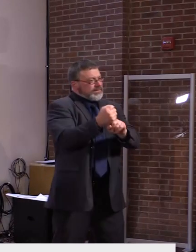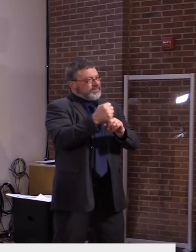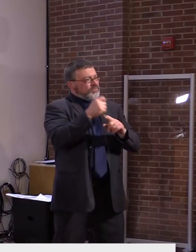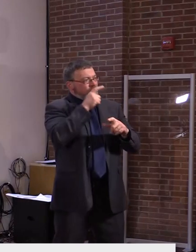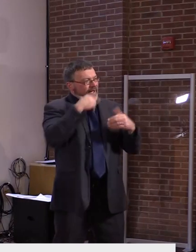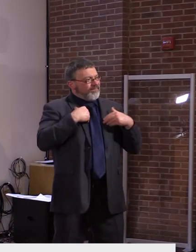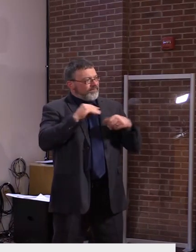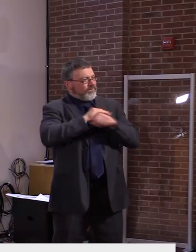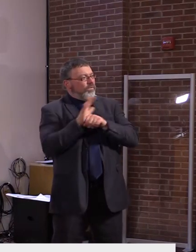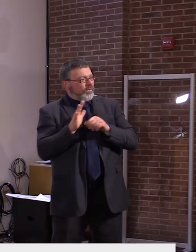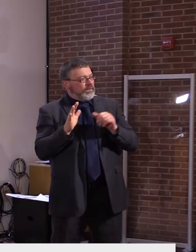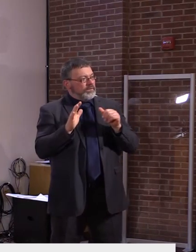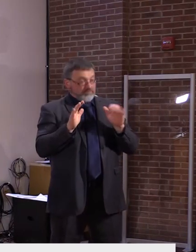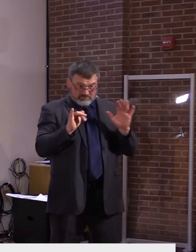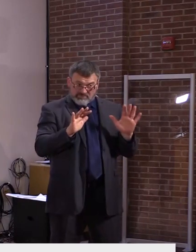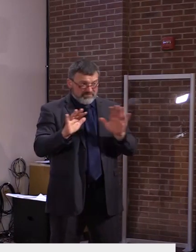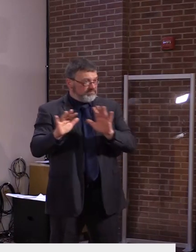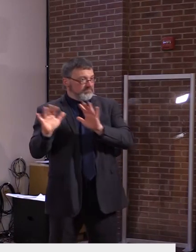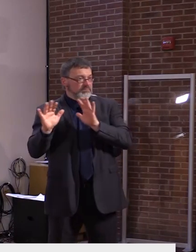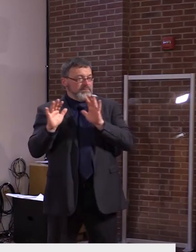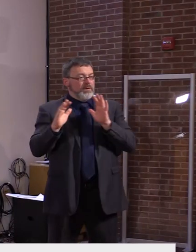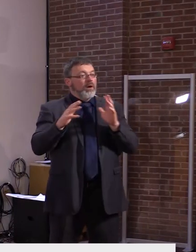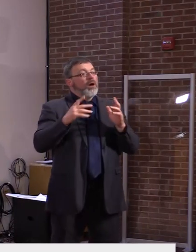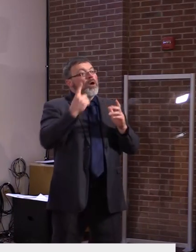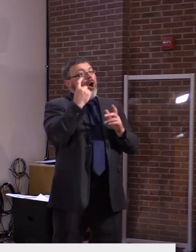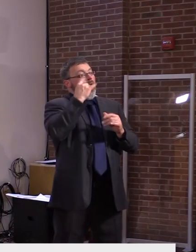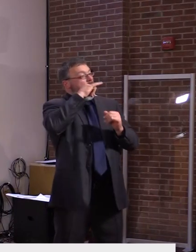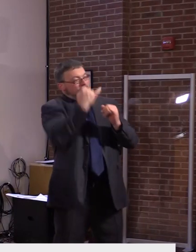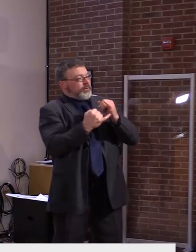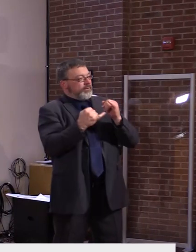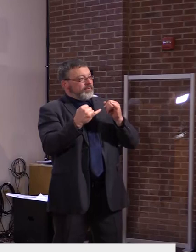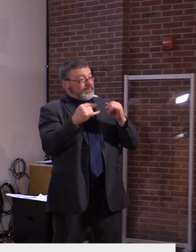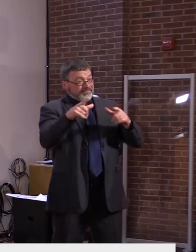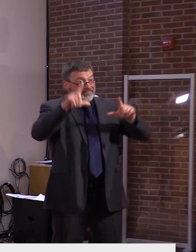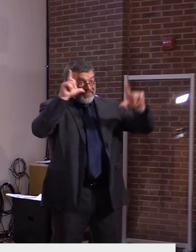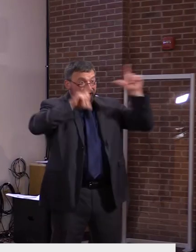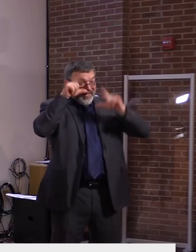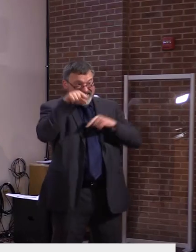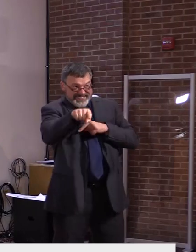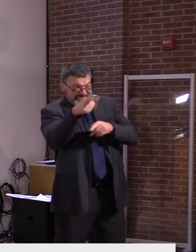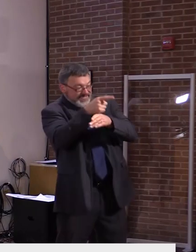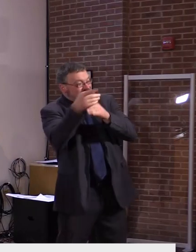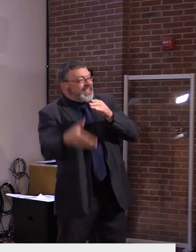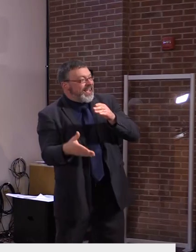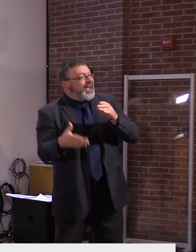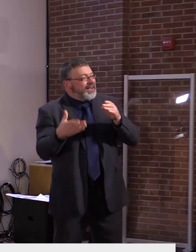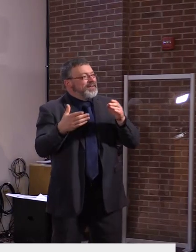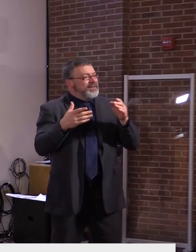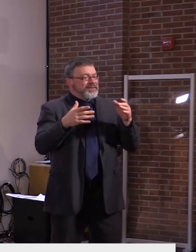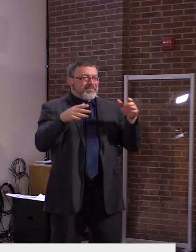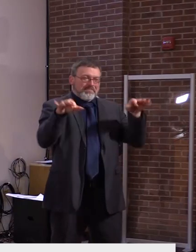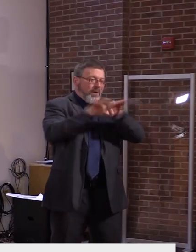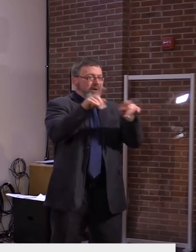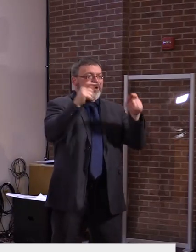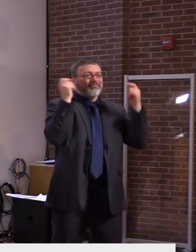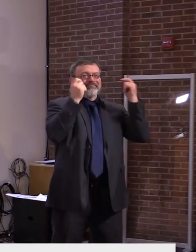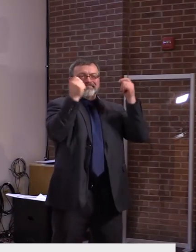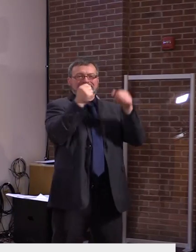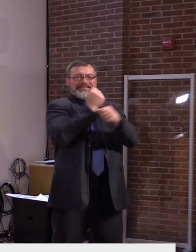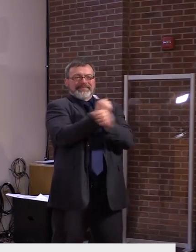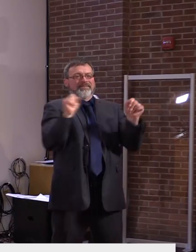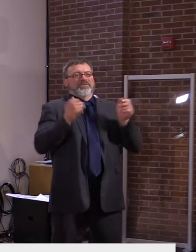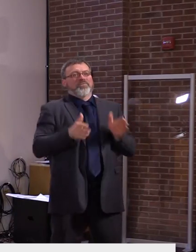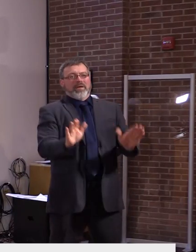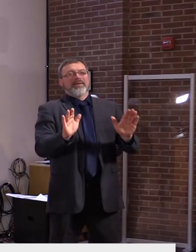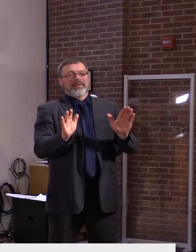are coming up on Halloween this weekend, so let's get ready to celebrate safely. Now, trick-or-treating,